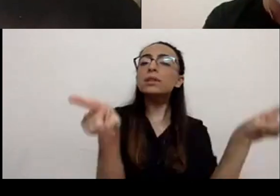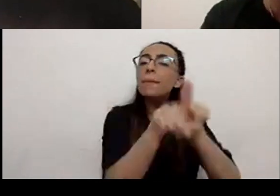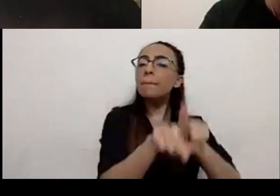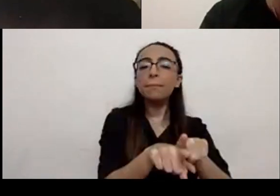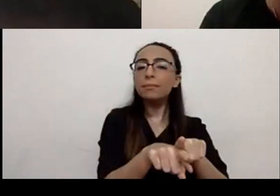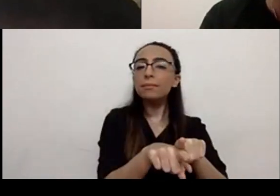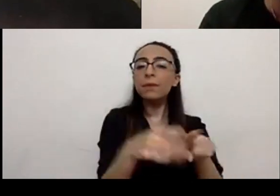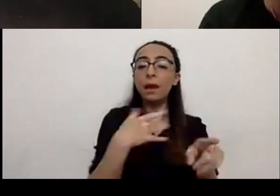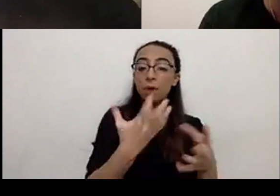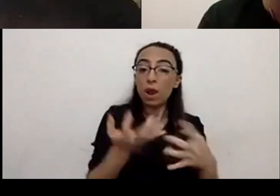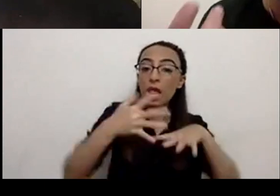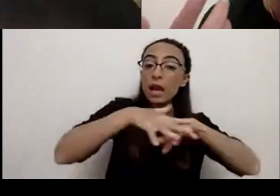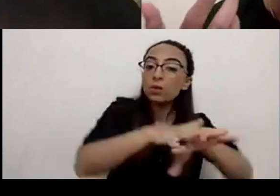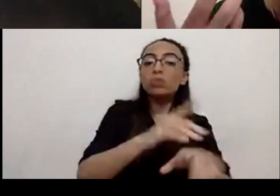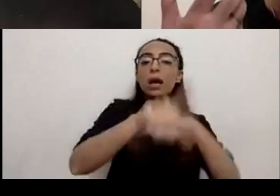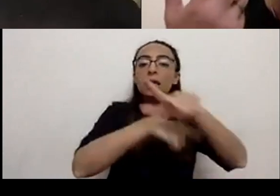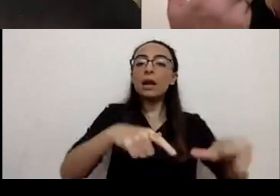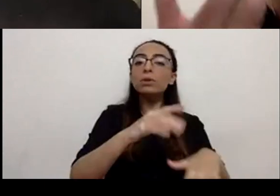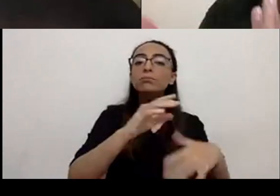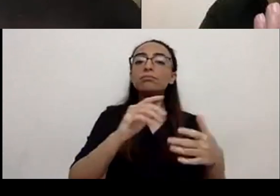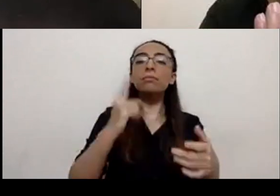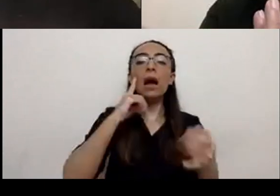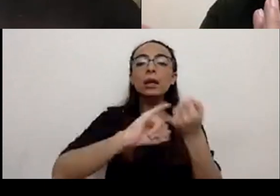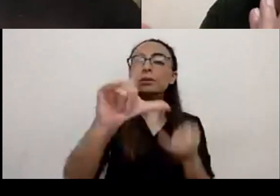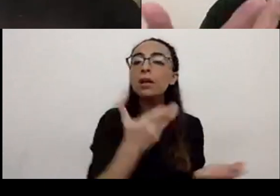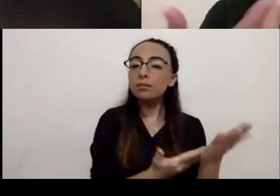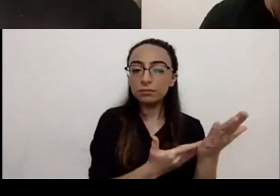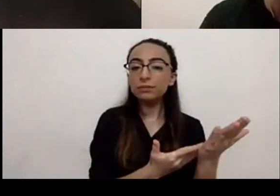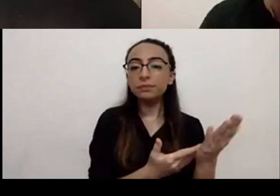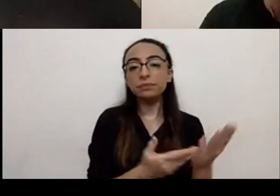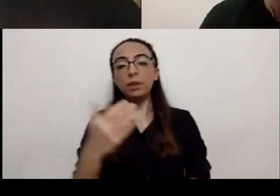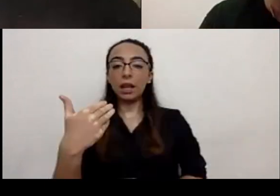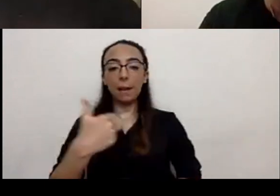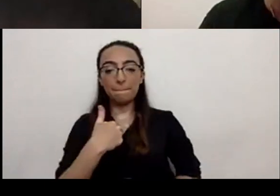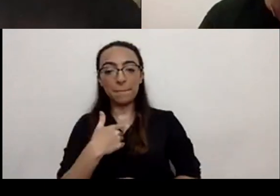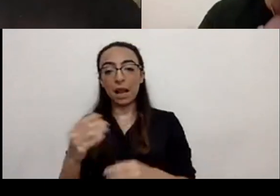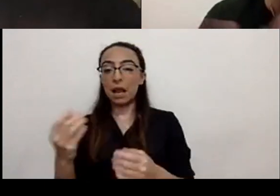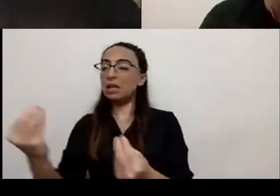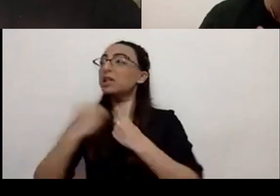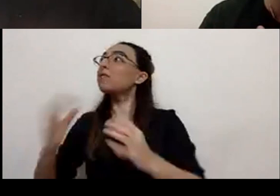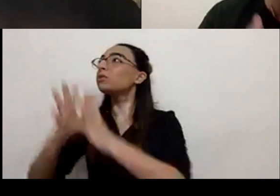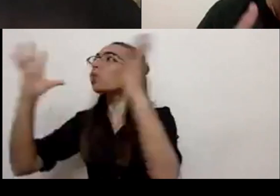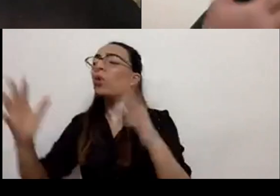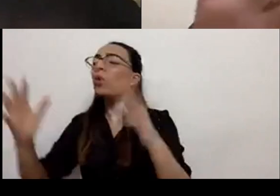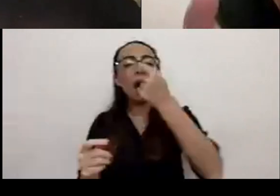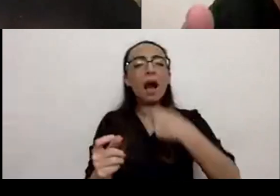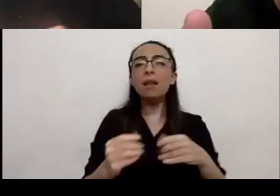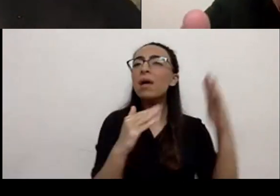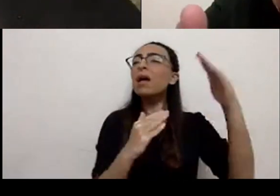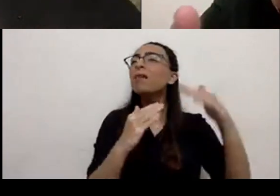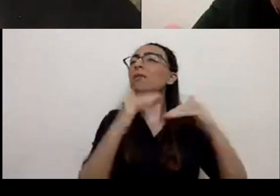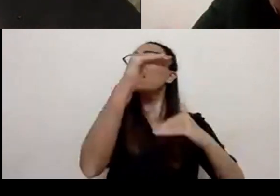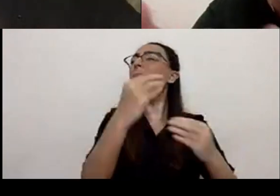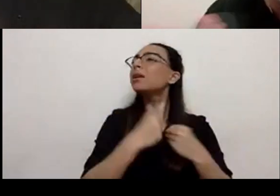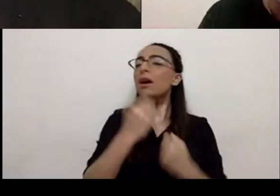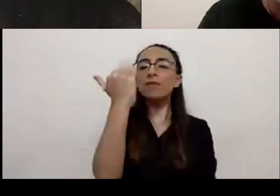And why not an inclusion? Why should Dr. Aleem not get the same as I am getting? What should I not get the same as Dr. Alim